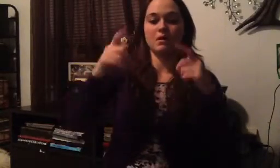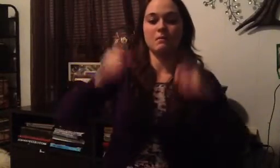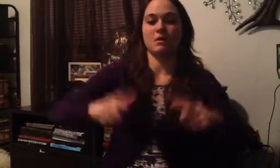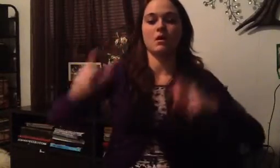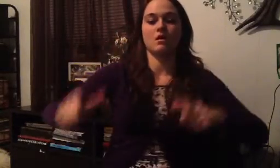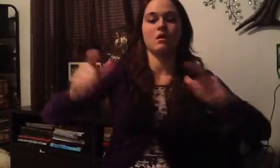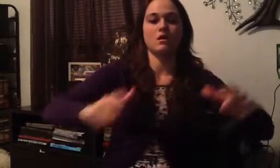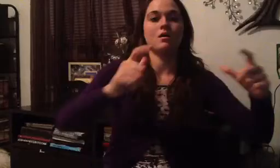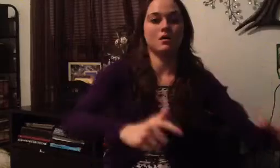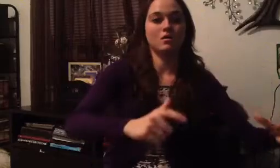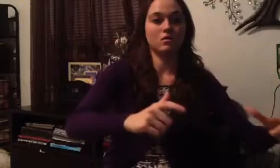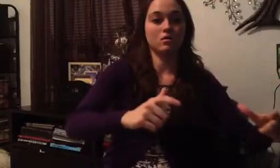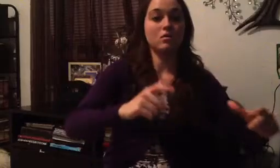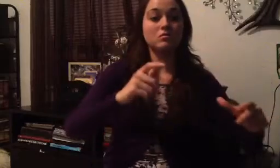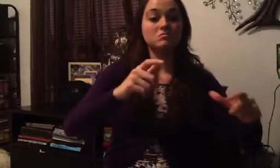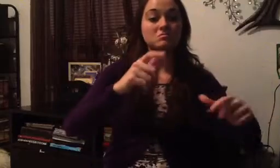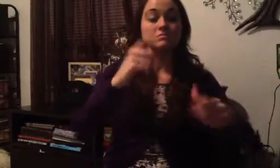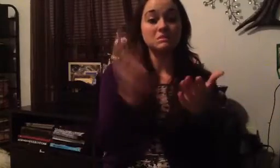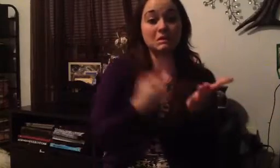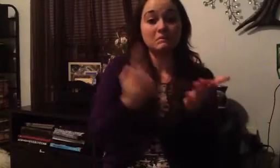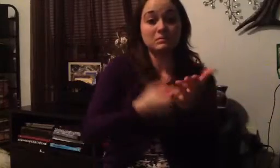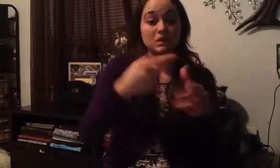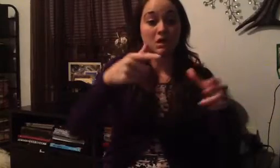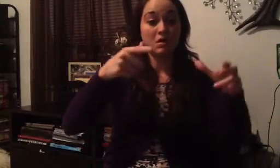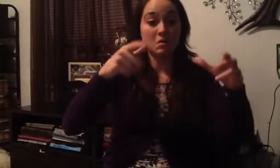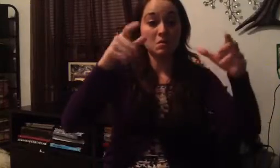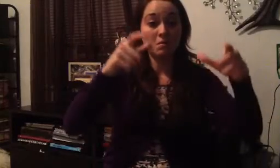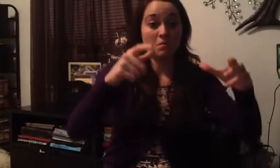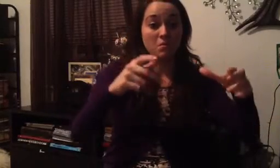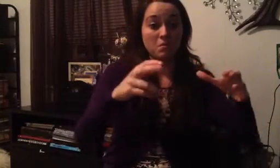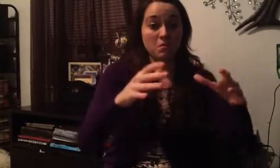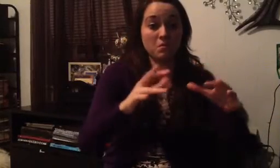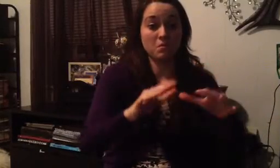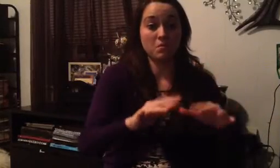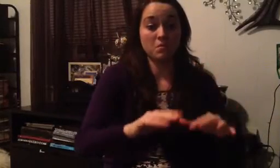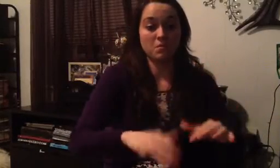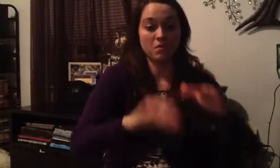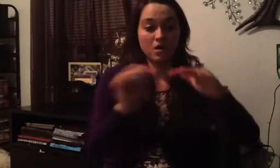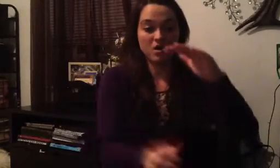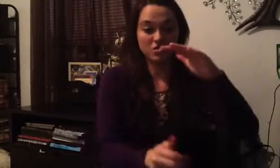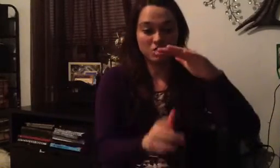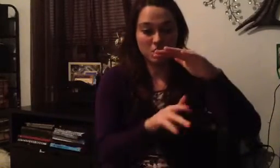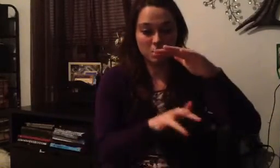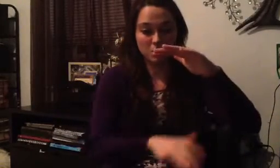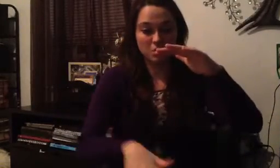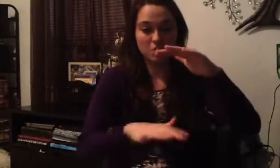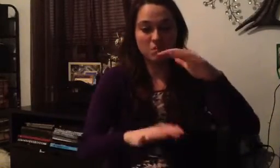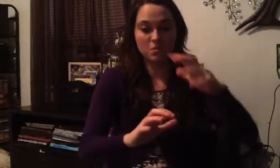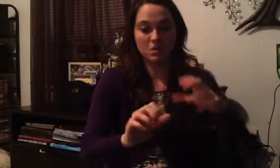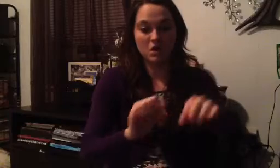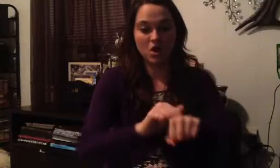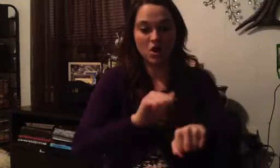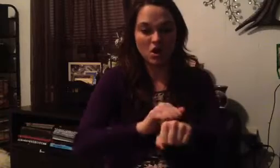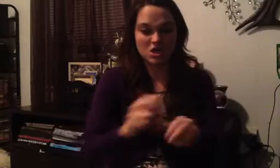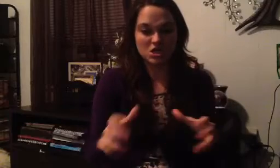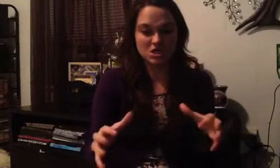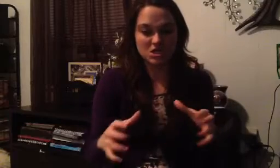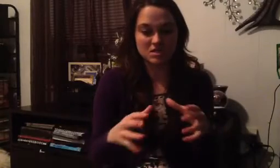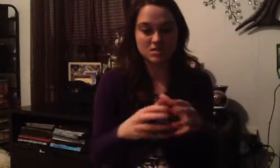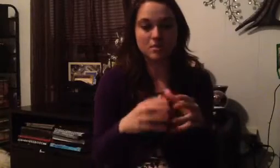deep enough will help to recharge an aquifer. An aquifer is any underground geologic